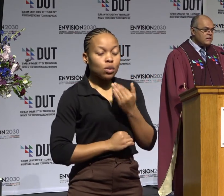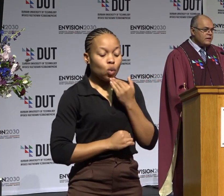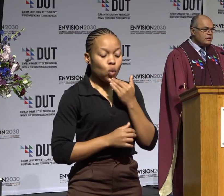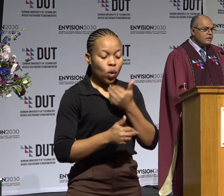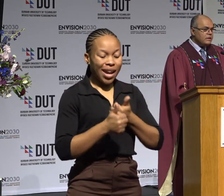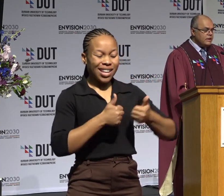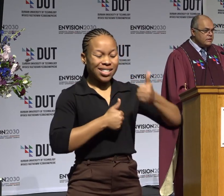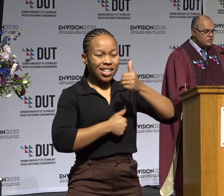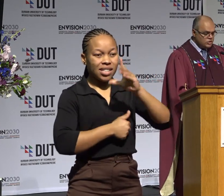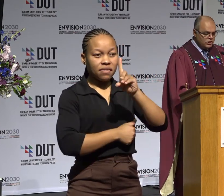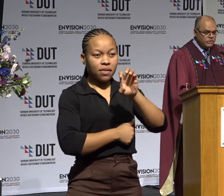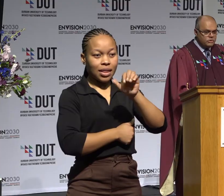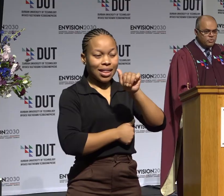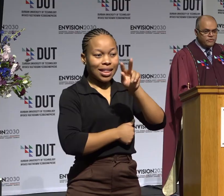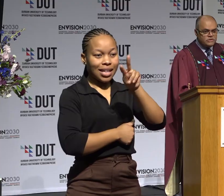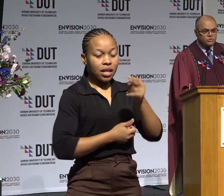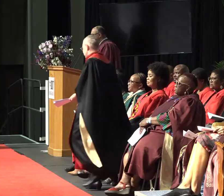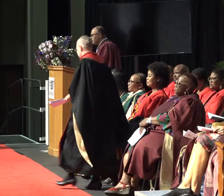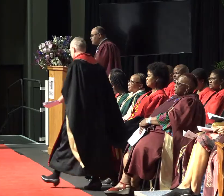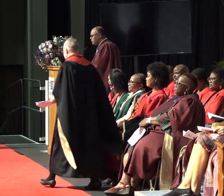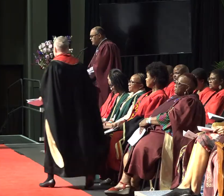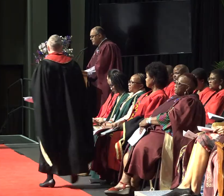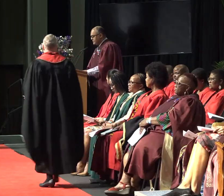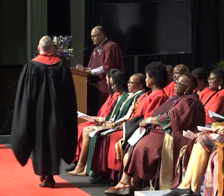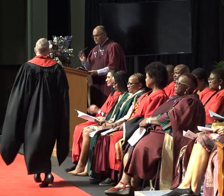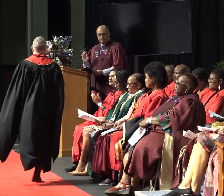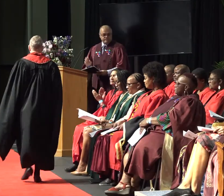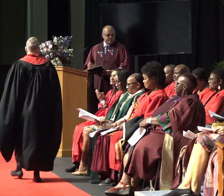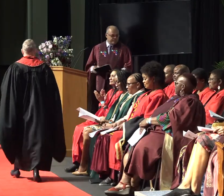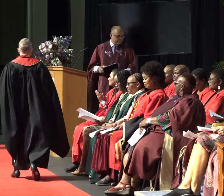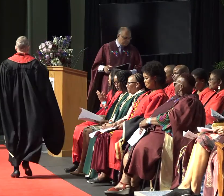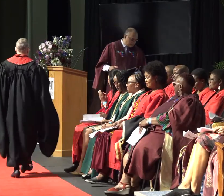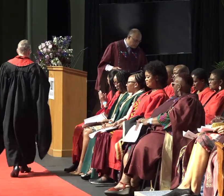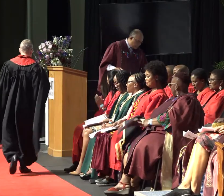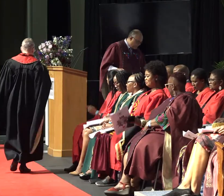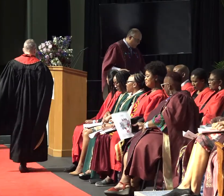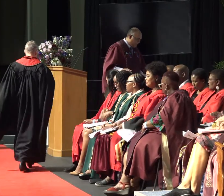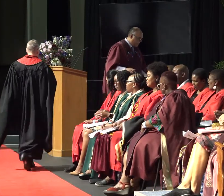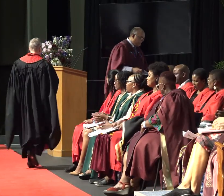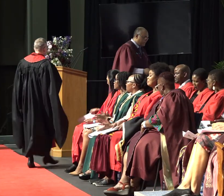and Design, ladies and gentlemen, Professor Runette Kruger.